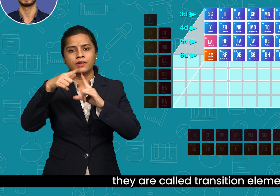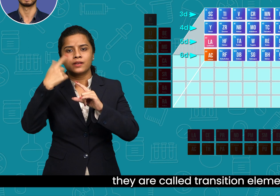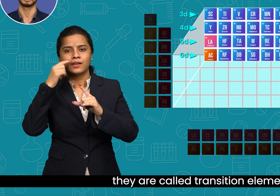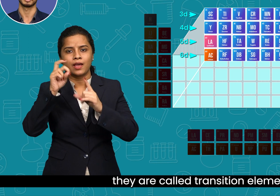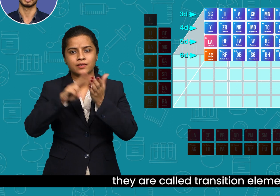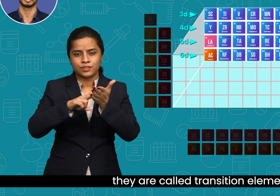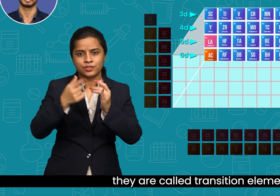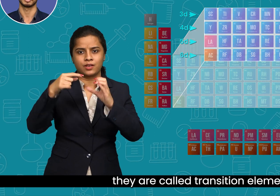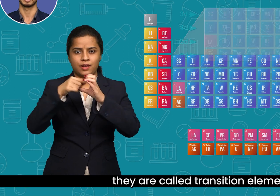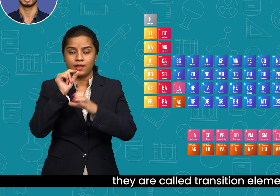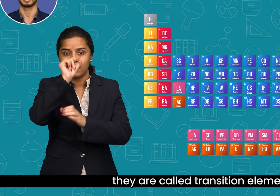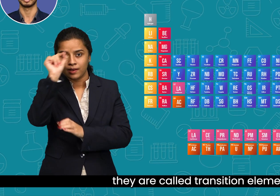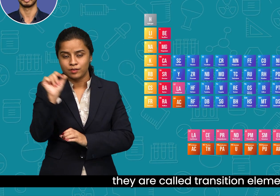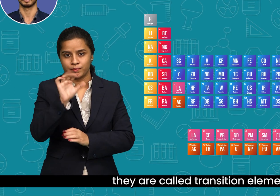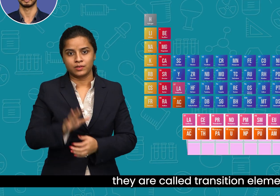elements.